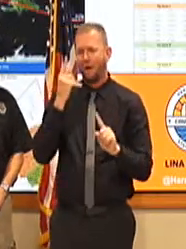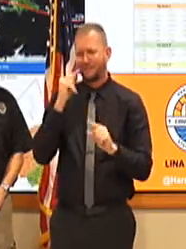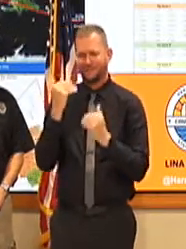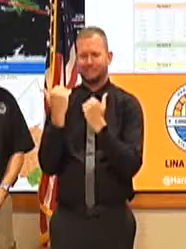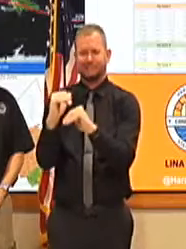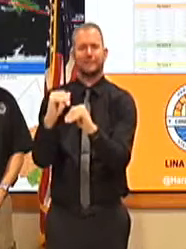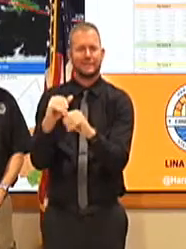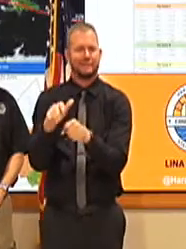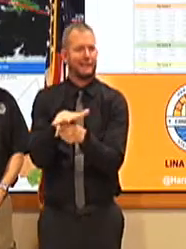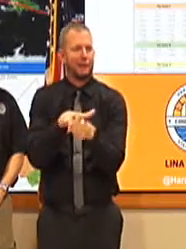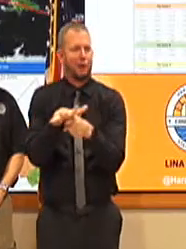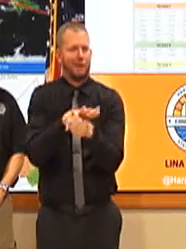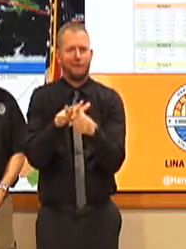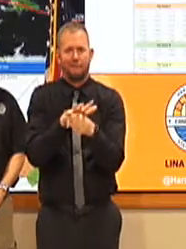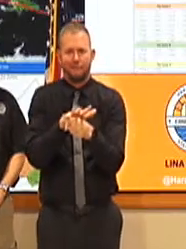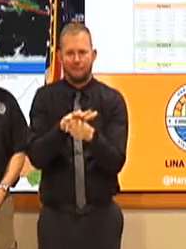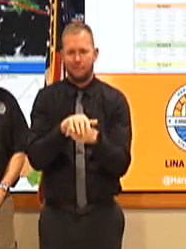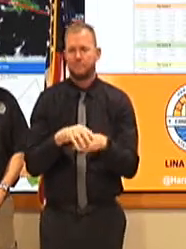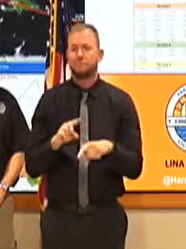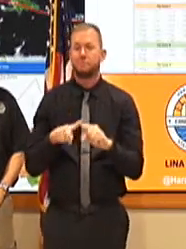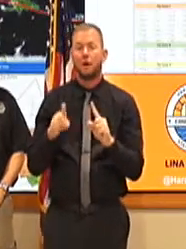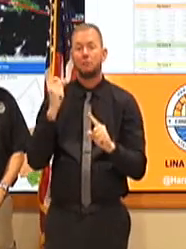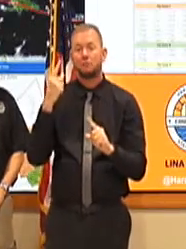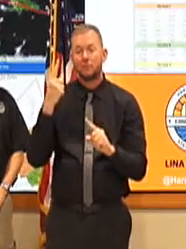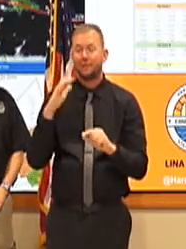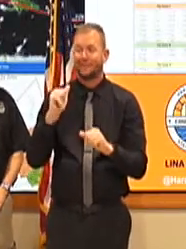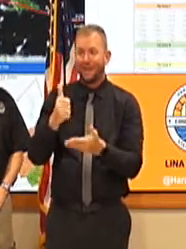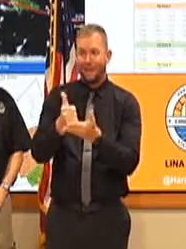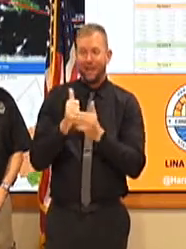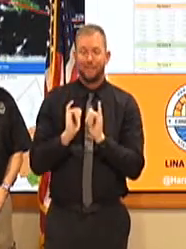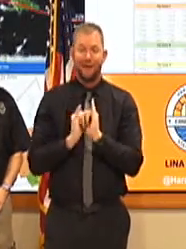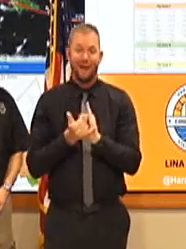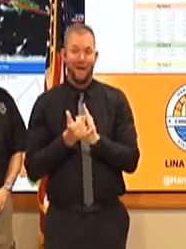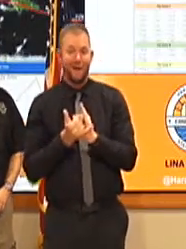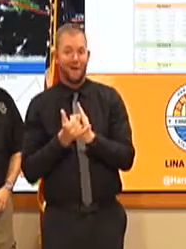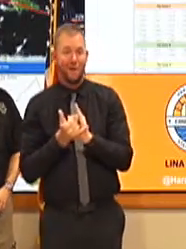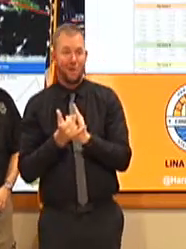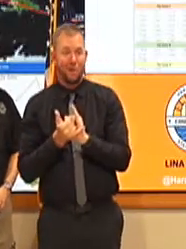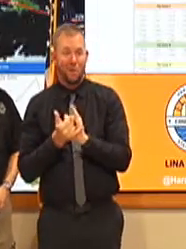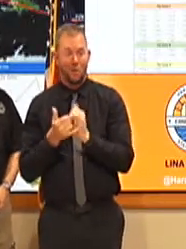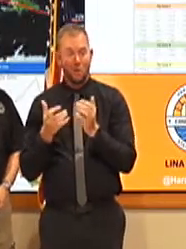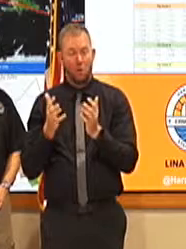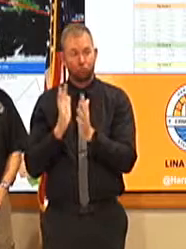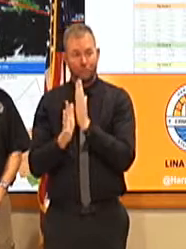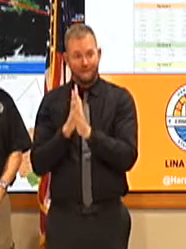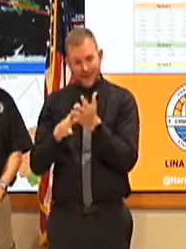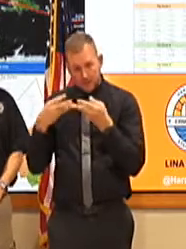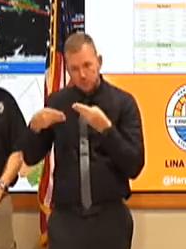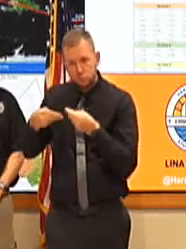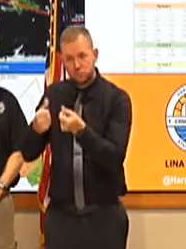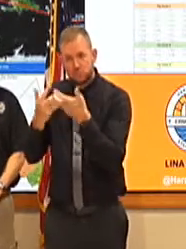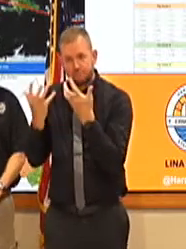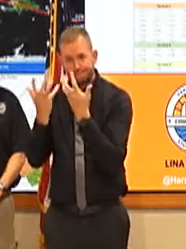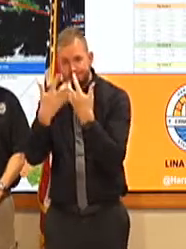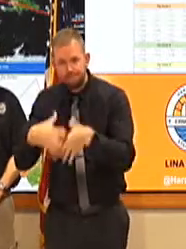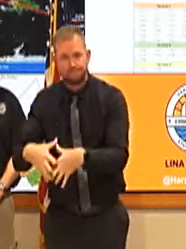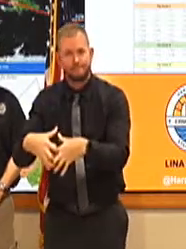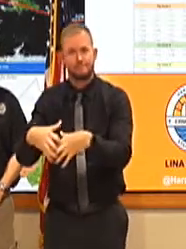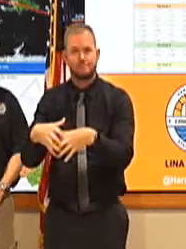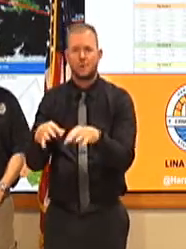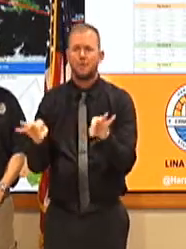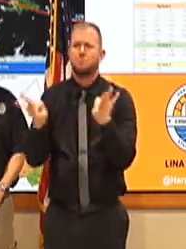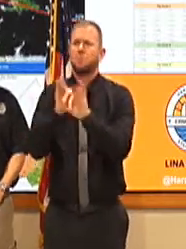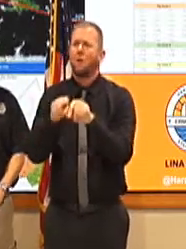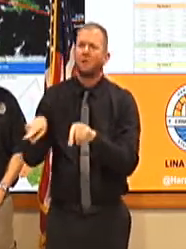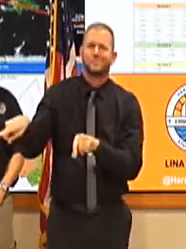but truly what's going to help us keep that congestion down, what's going to help us make this safe, is everybody doing their part.